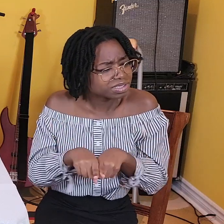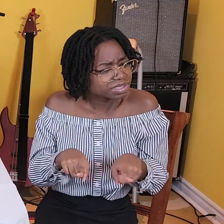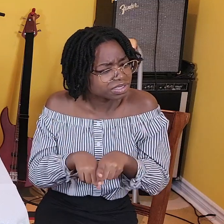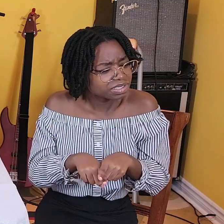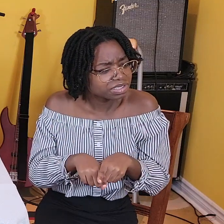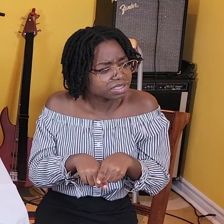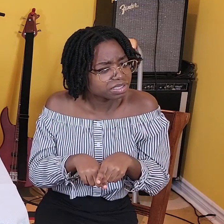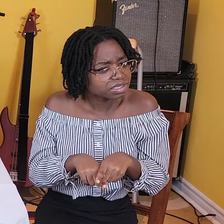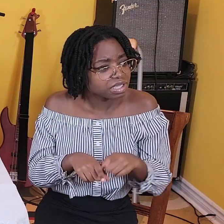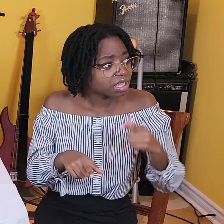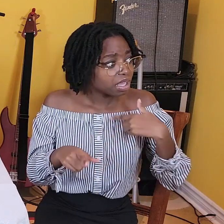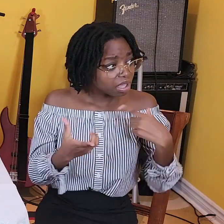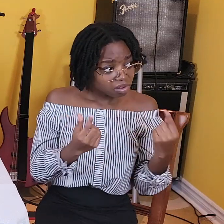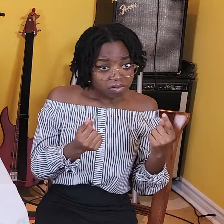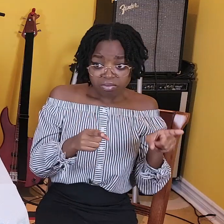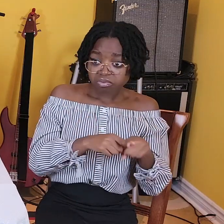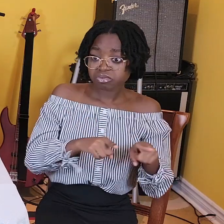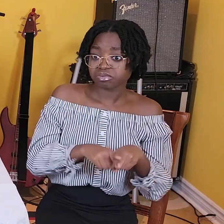today?